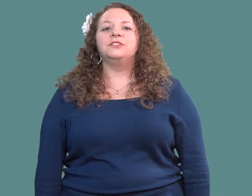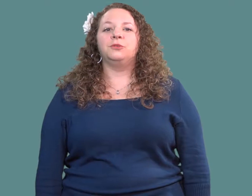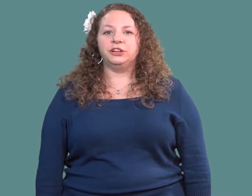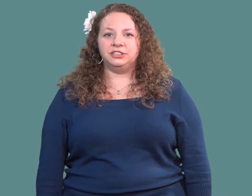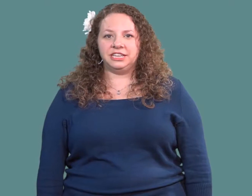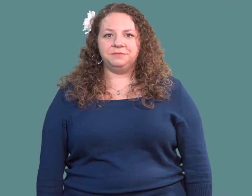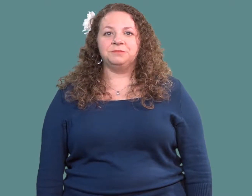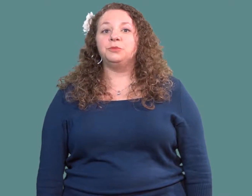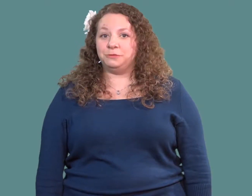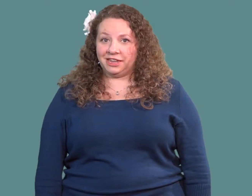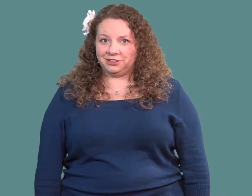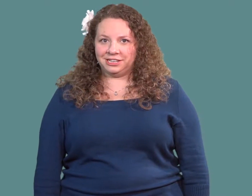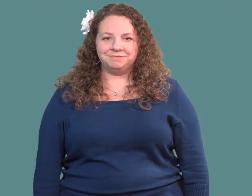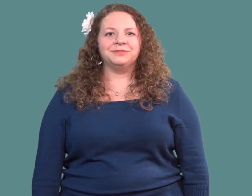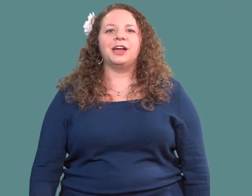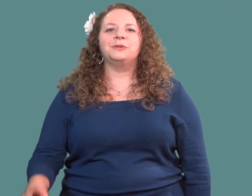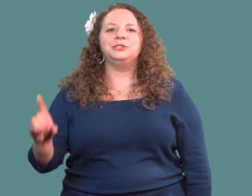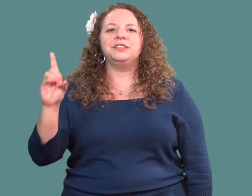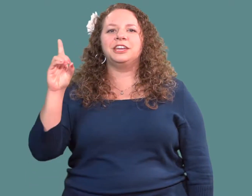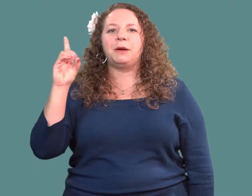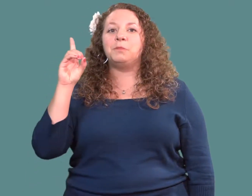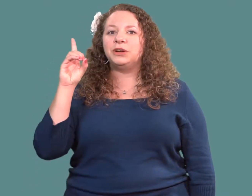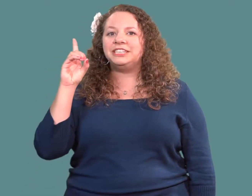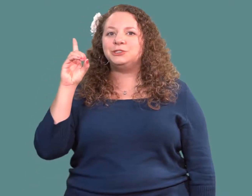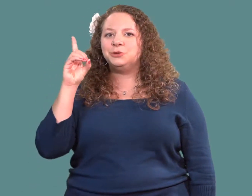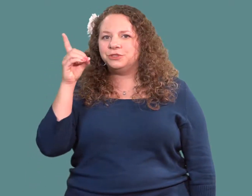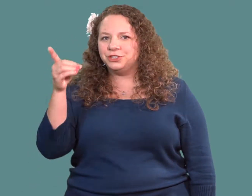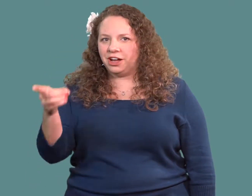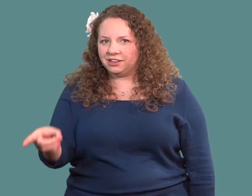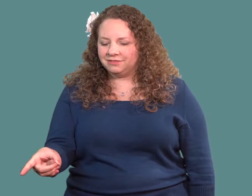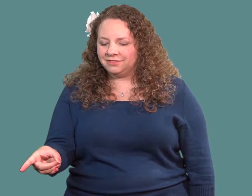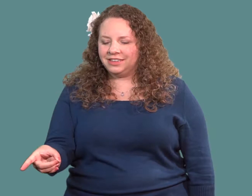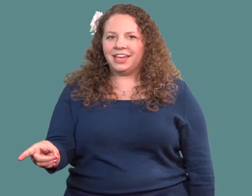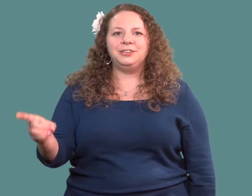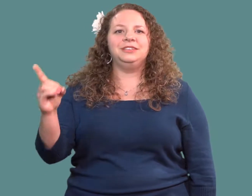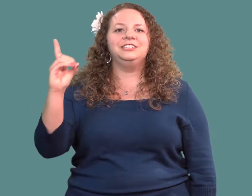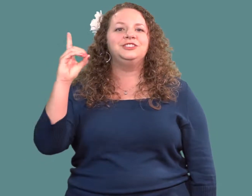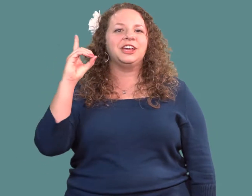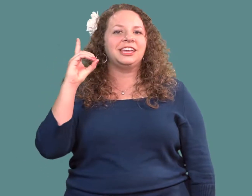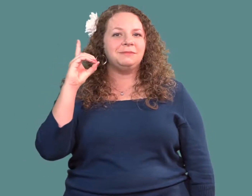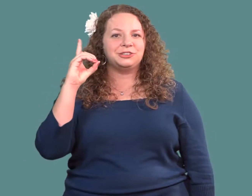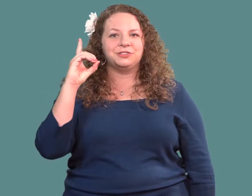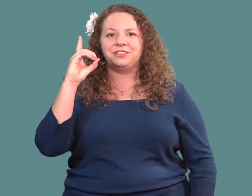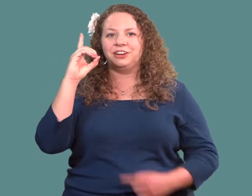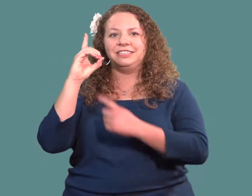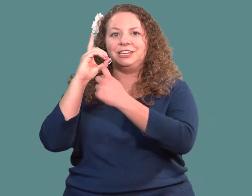For your D, when you make your D, I want you to think about pointing to the dog, and you need to check and make sure that there is a